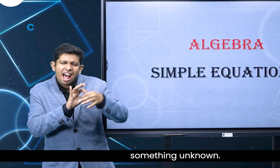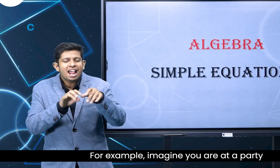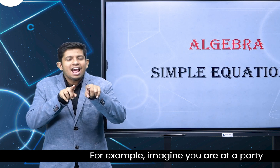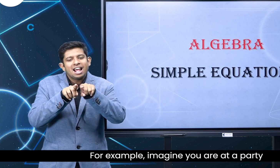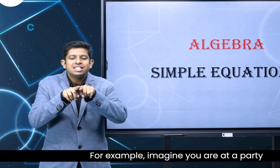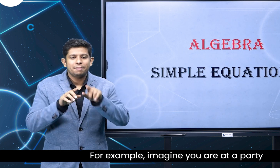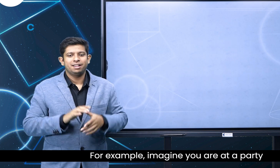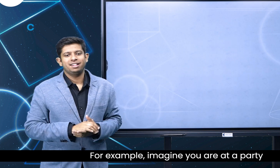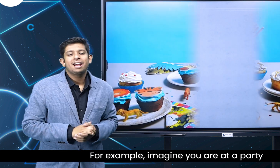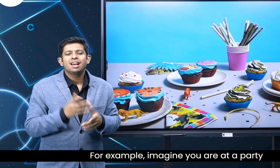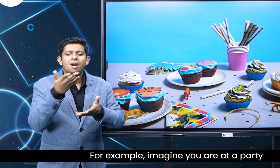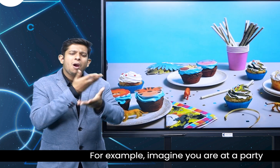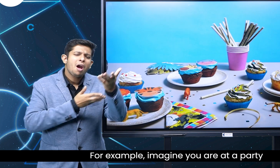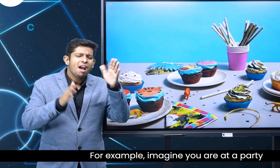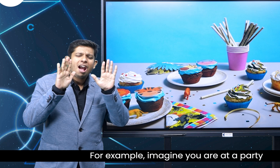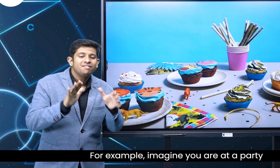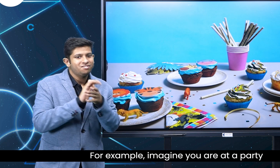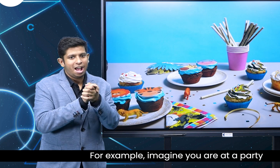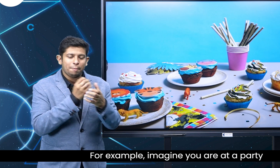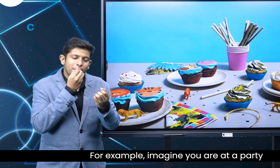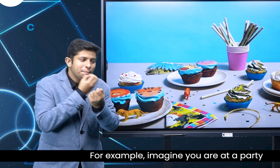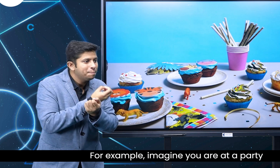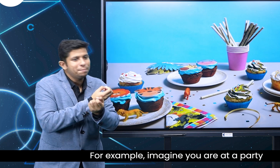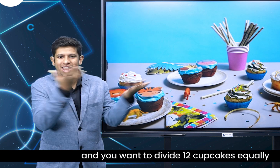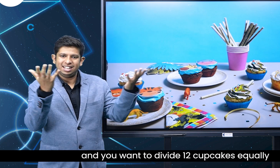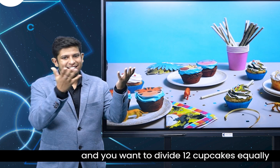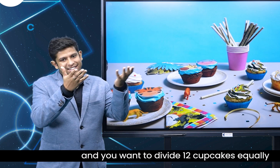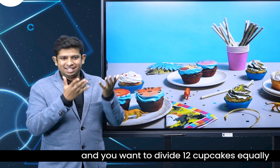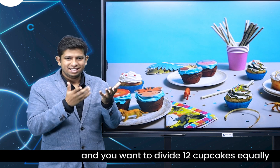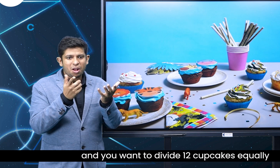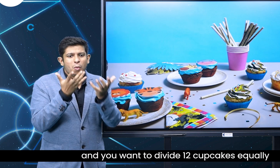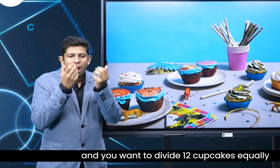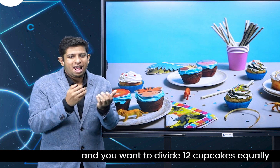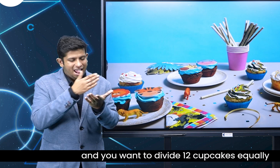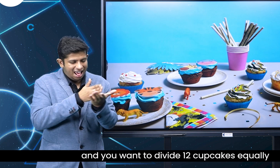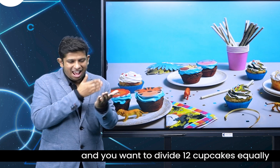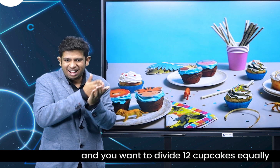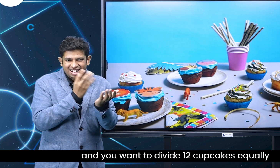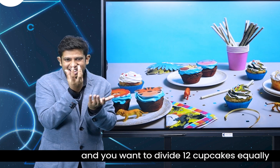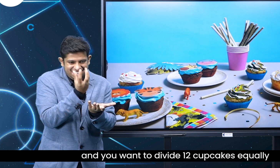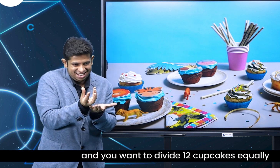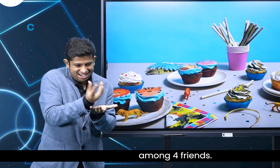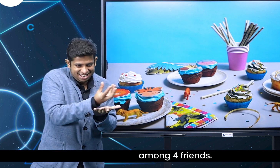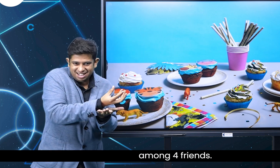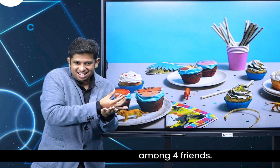For example, imagine you are at a party and you want to divide 12 cupcakes equally among 4